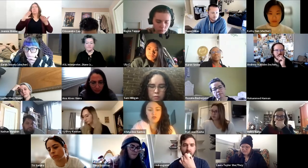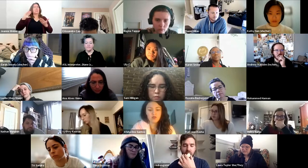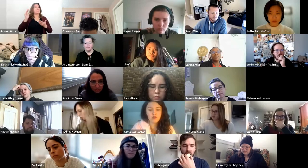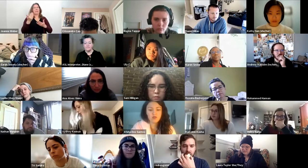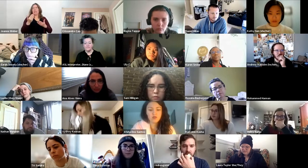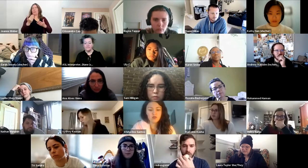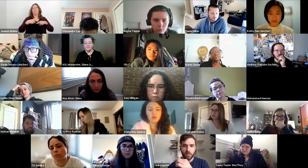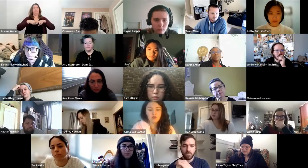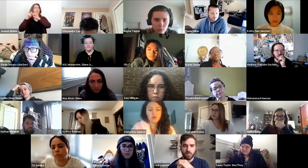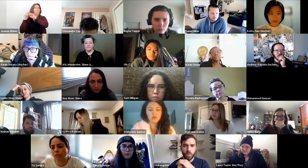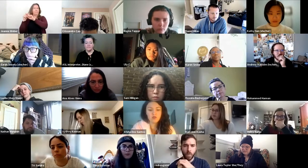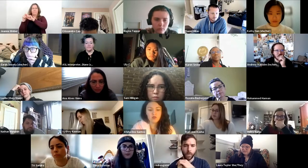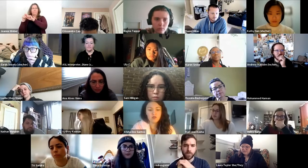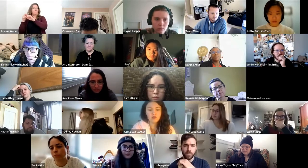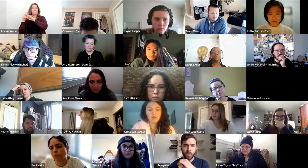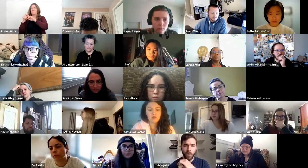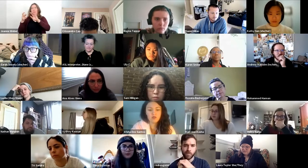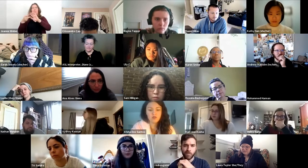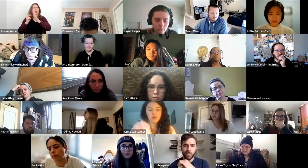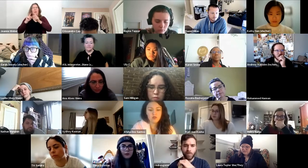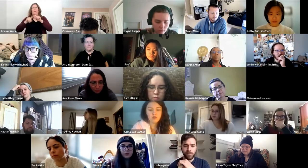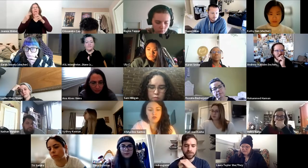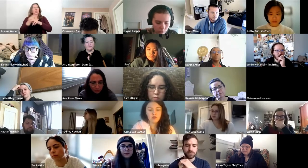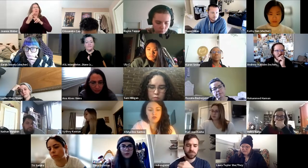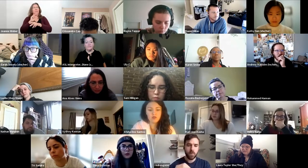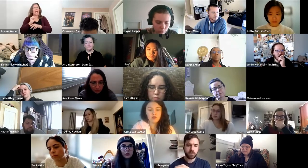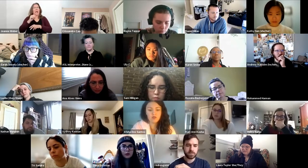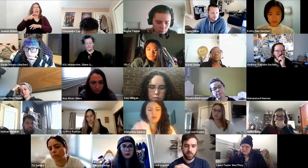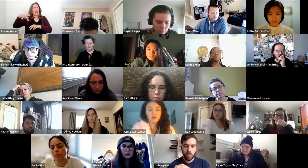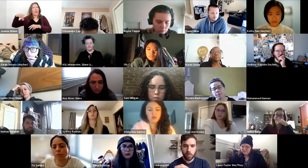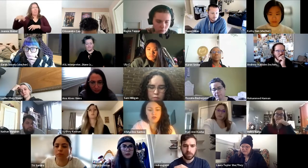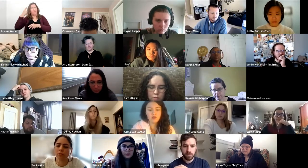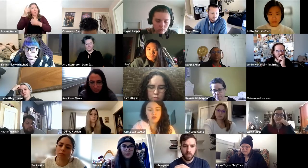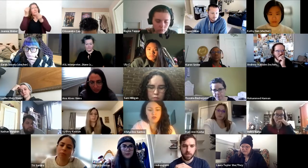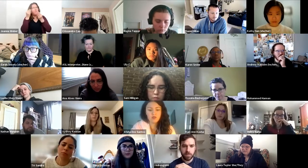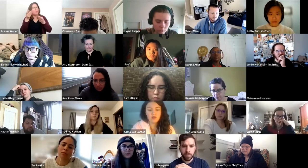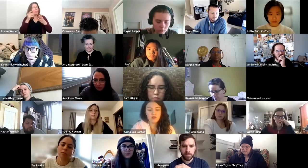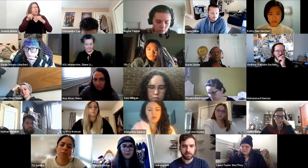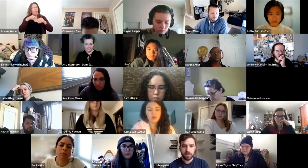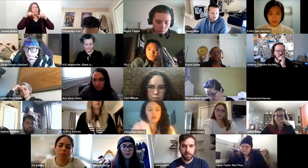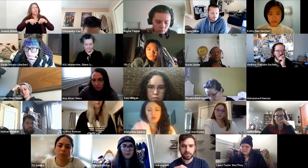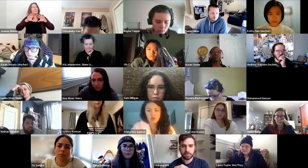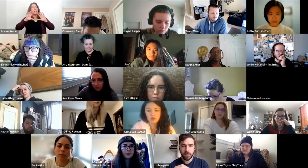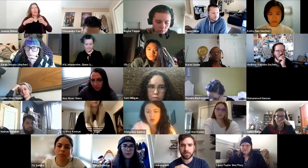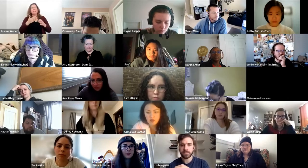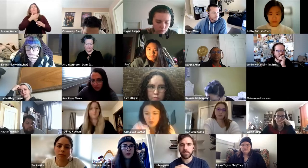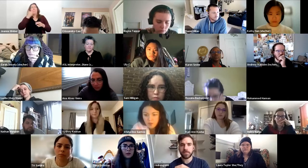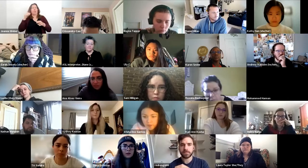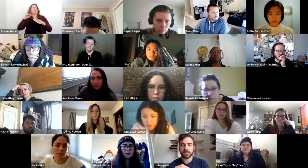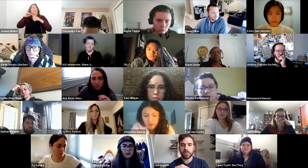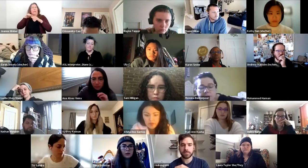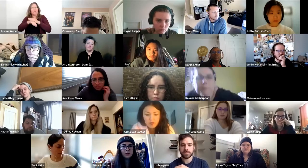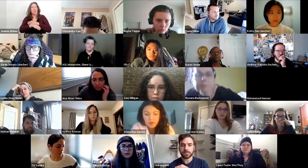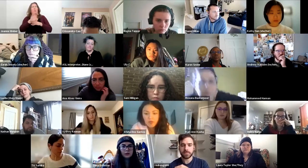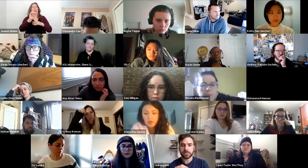There is an eClass app, but I think right now it's either they're not, it's not working properly or they're